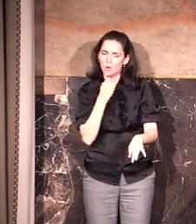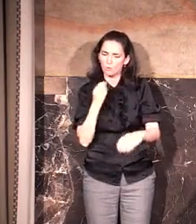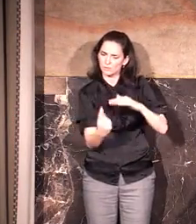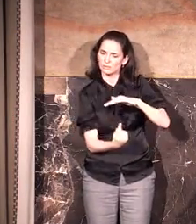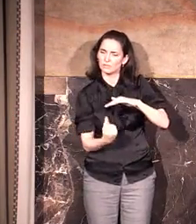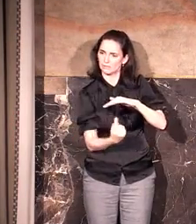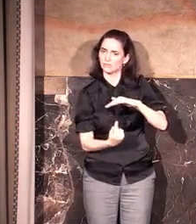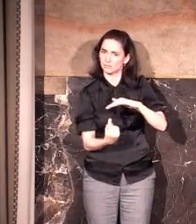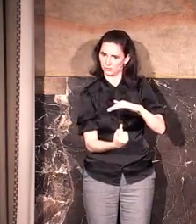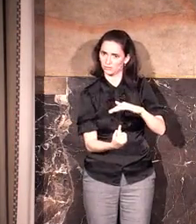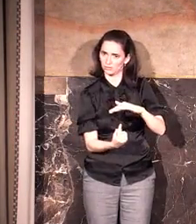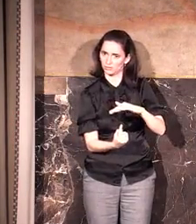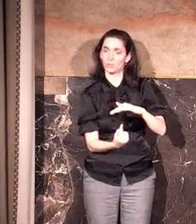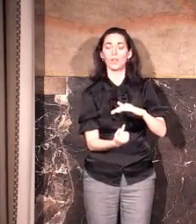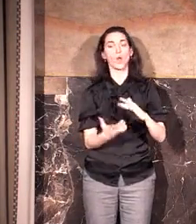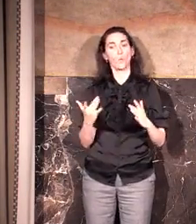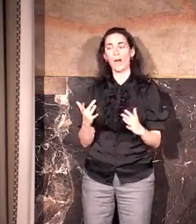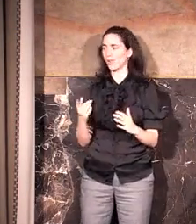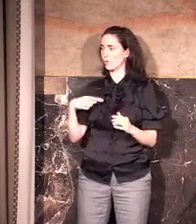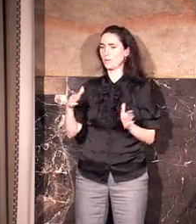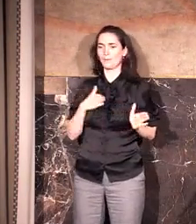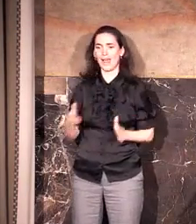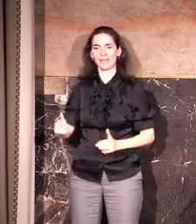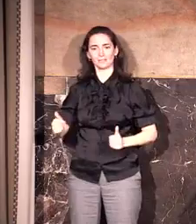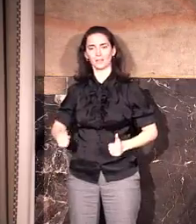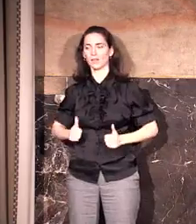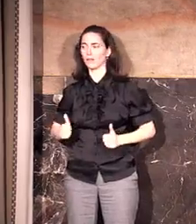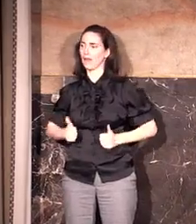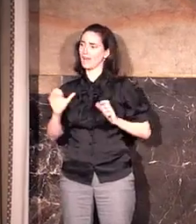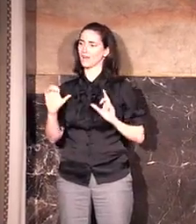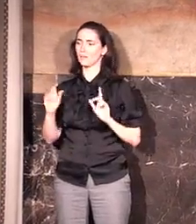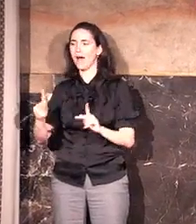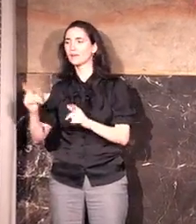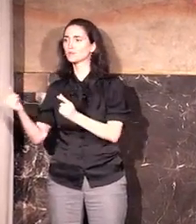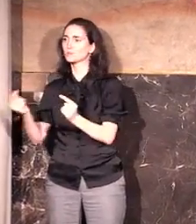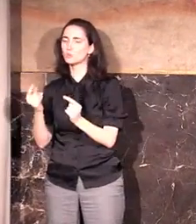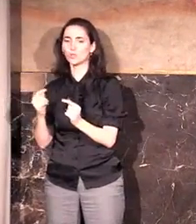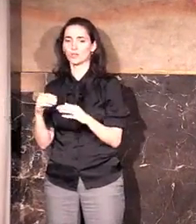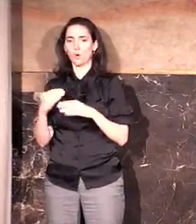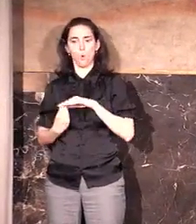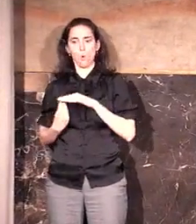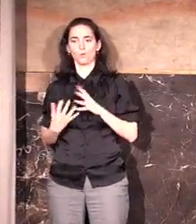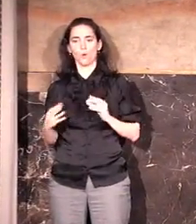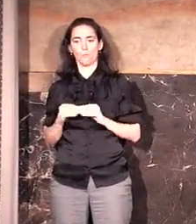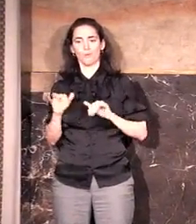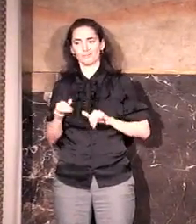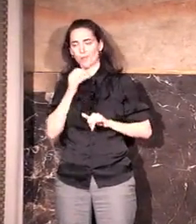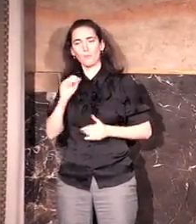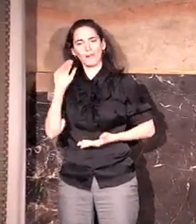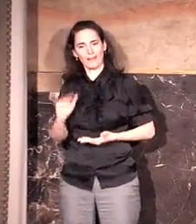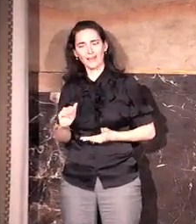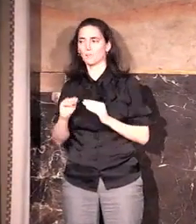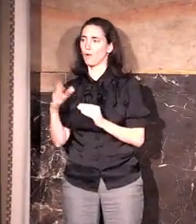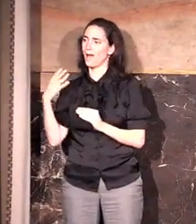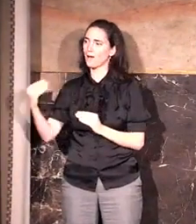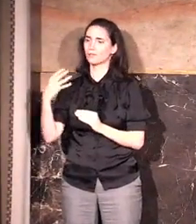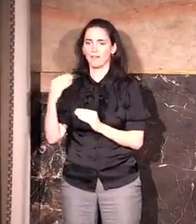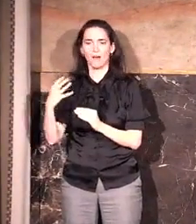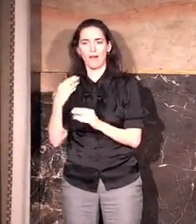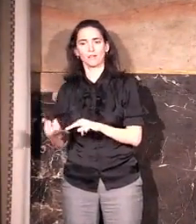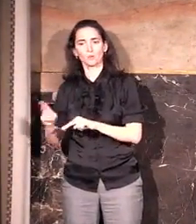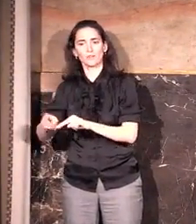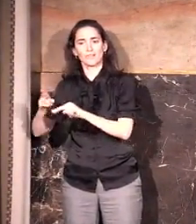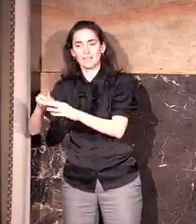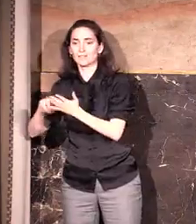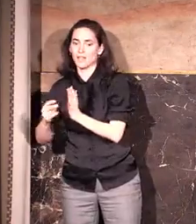more of the kinds of activities that we had been doing before stay at home. So it's really critical, and that's the reason that the department, as the governor